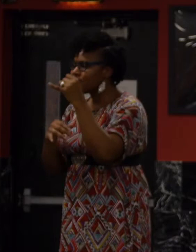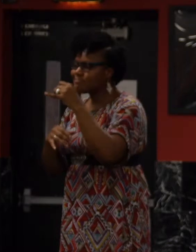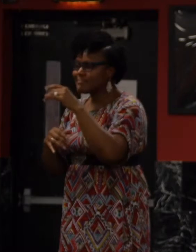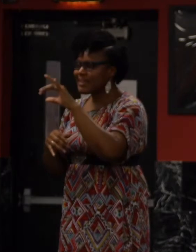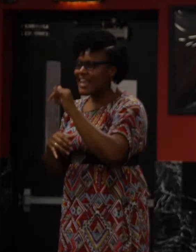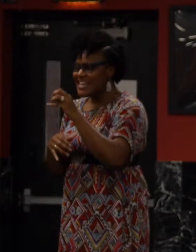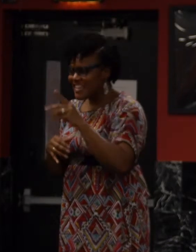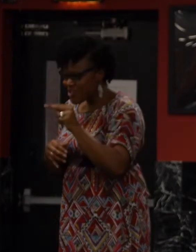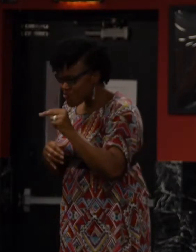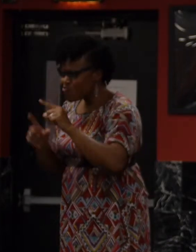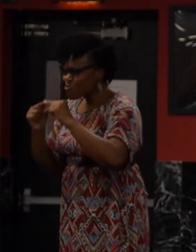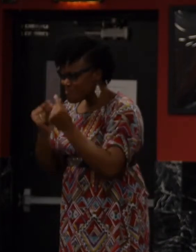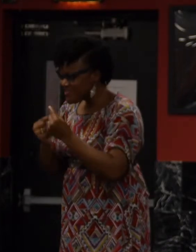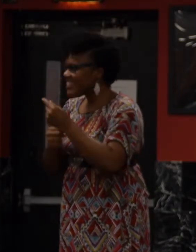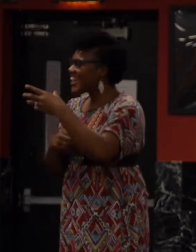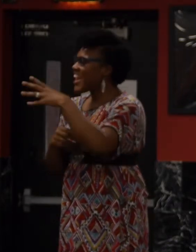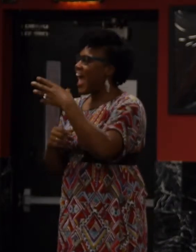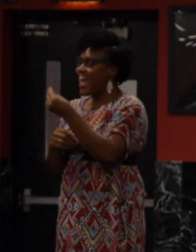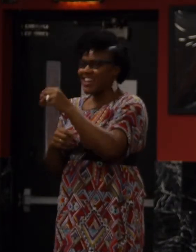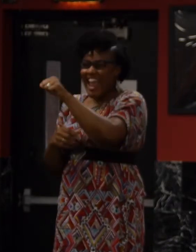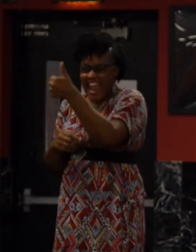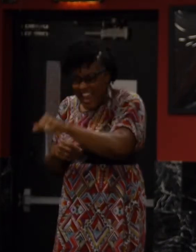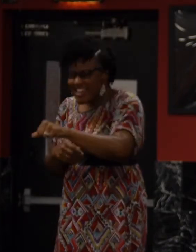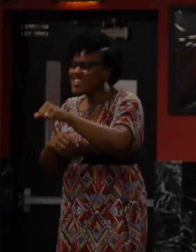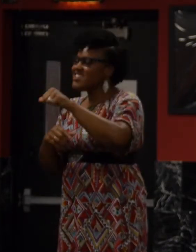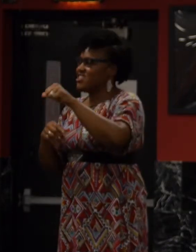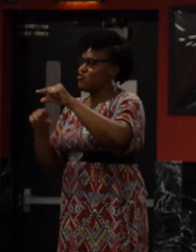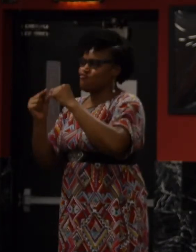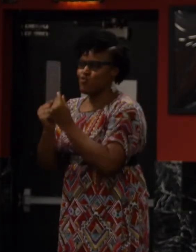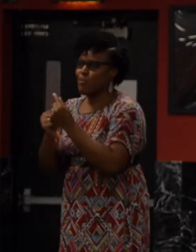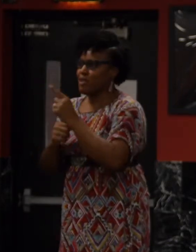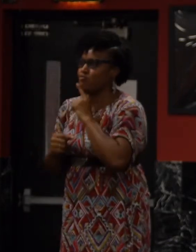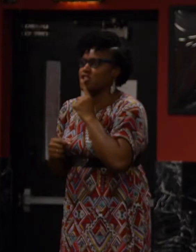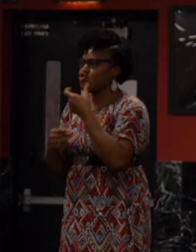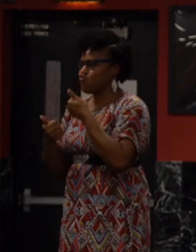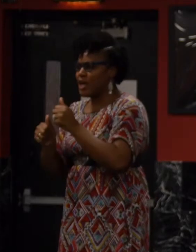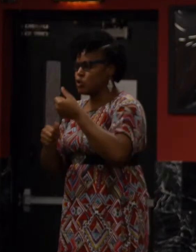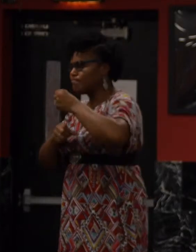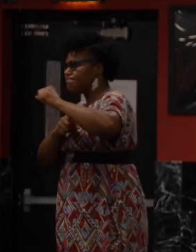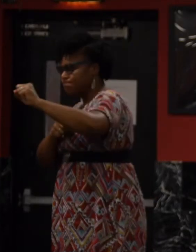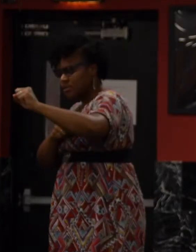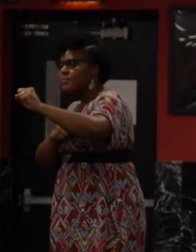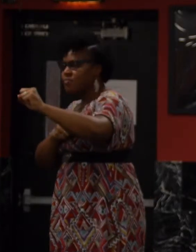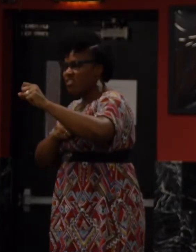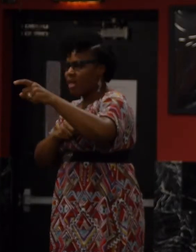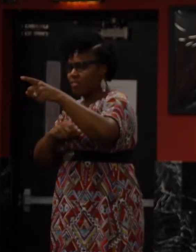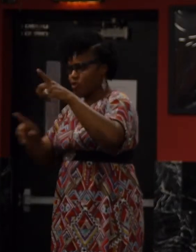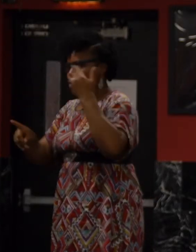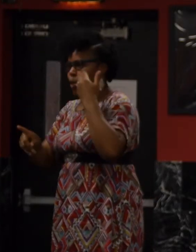any organization that was trying to stand against the status quo and bring about a more